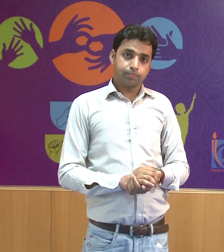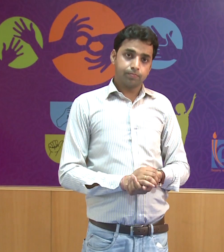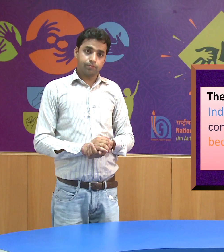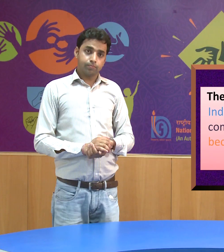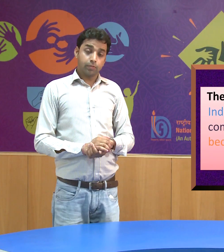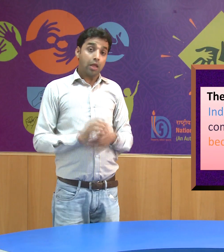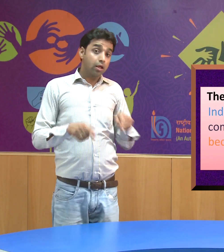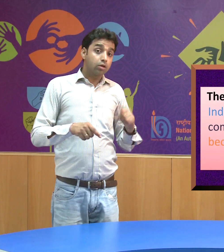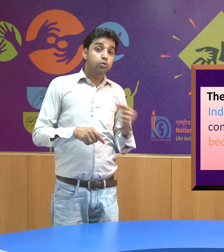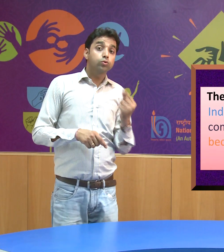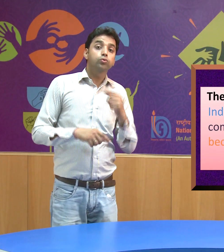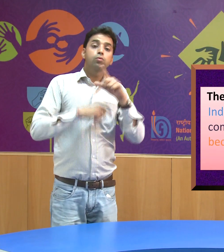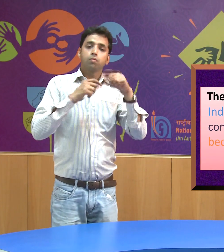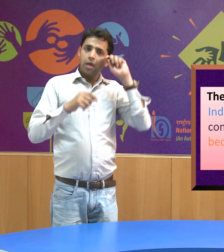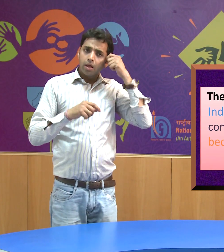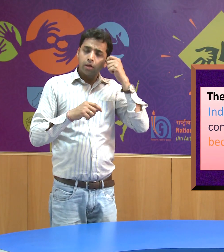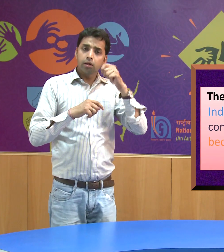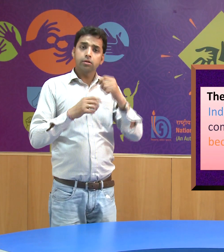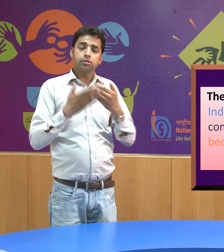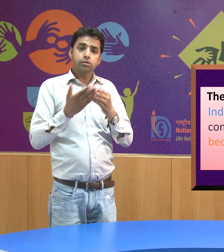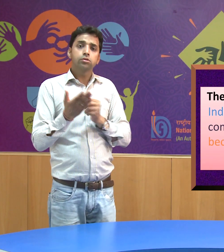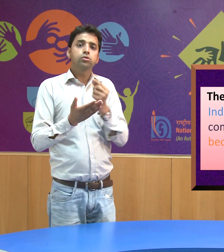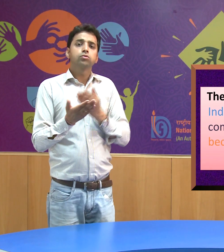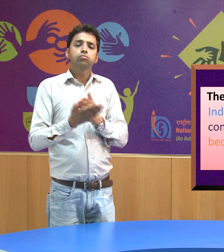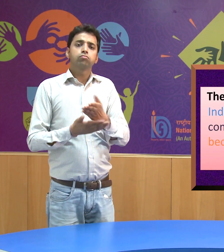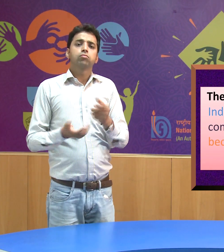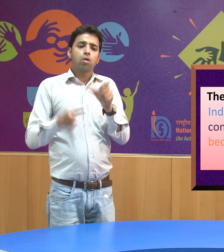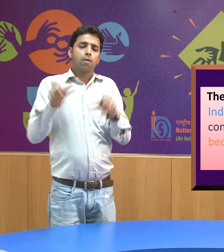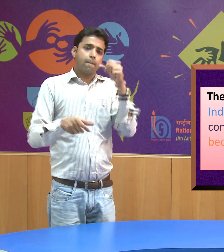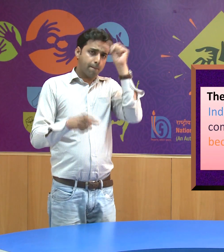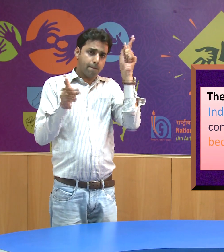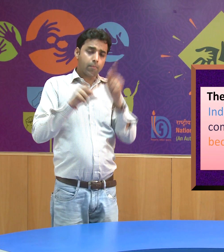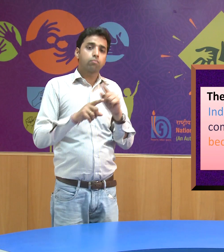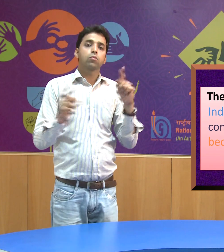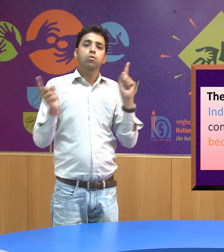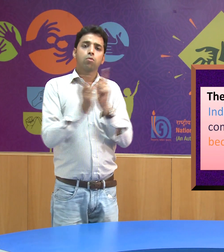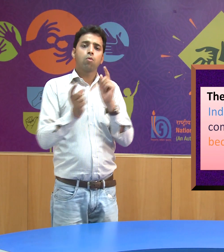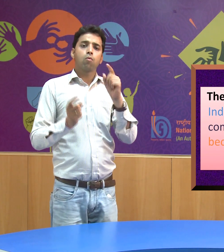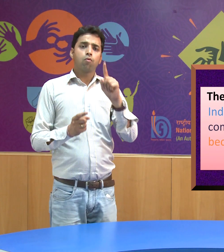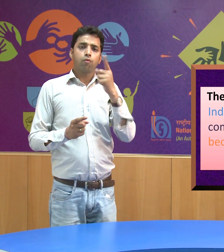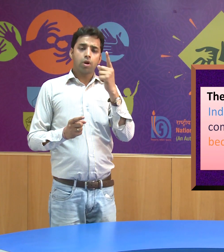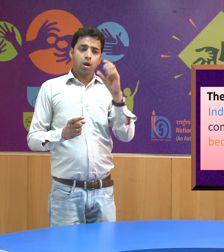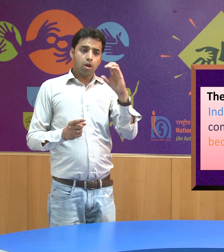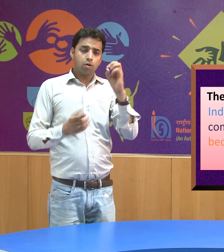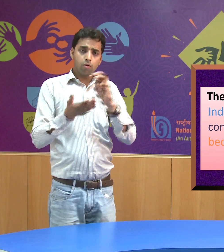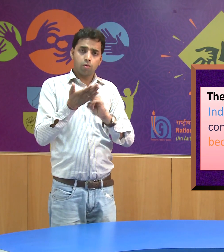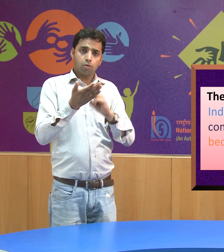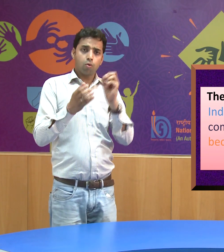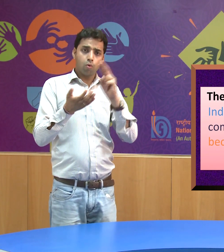The use of English by Indian providing one common language that become a common link between